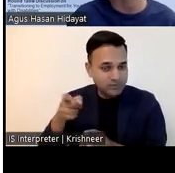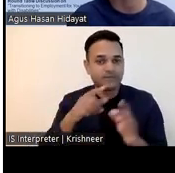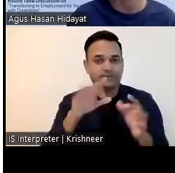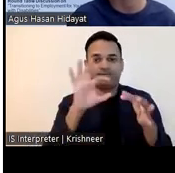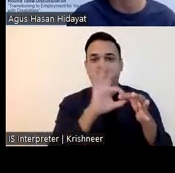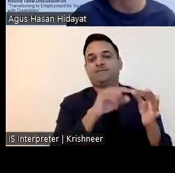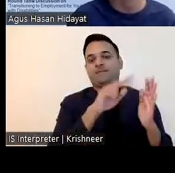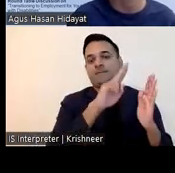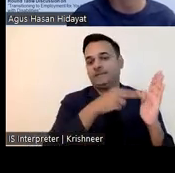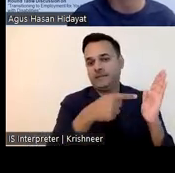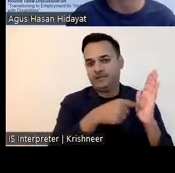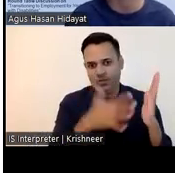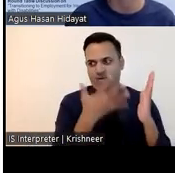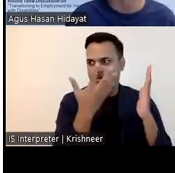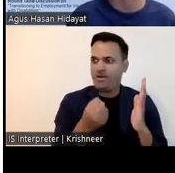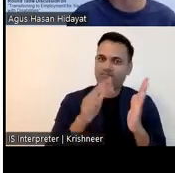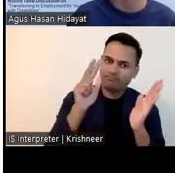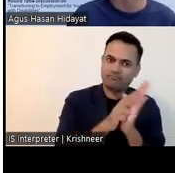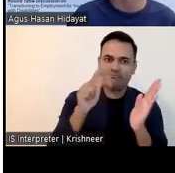support services.